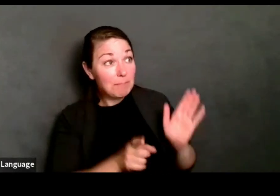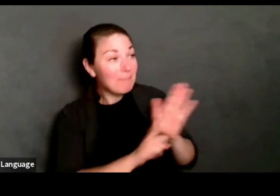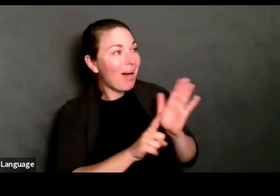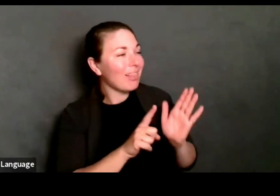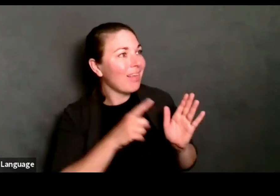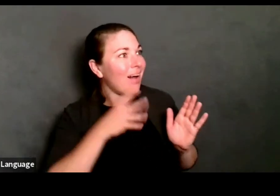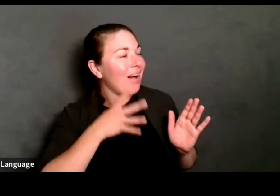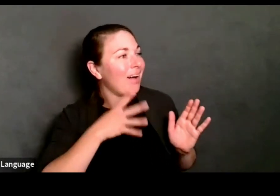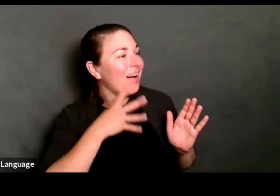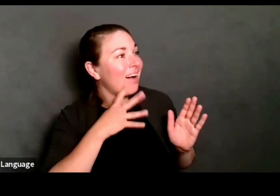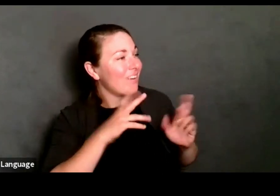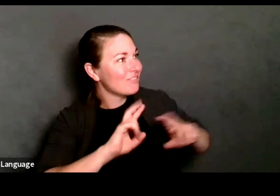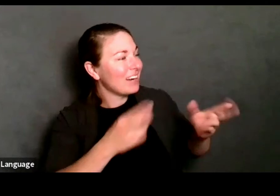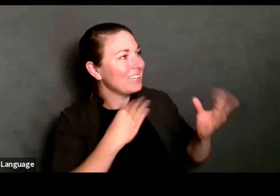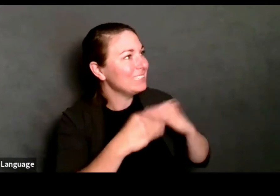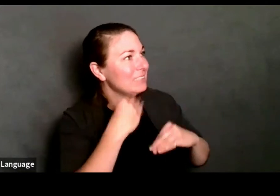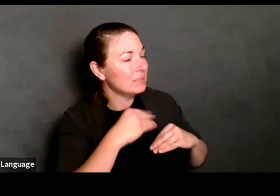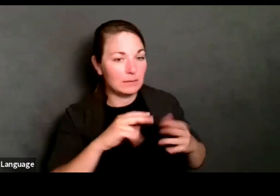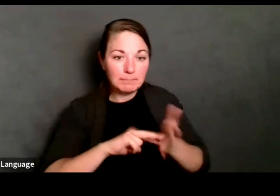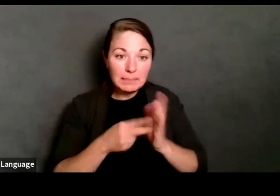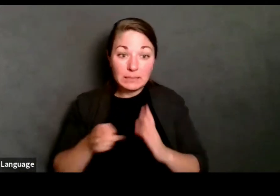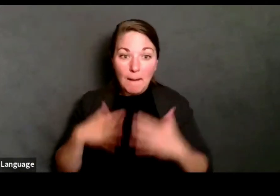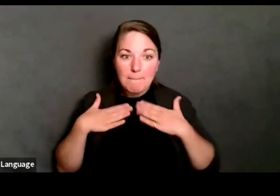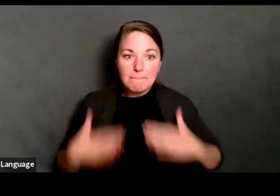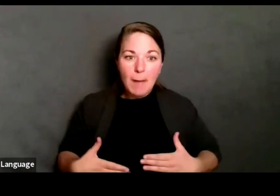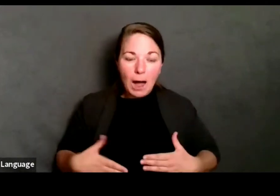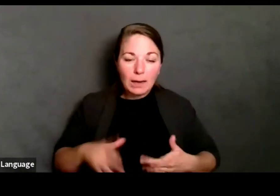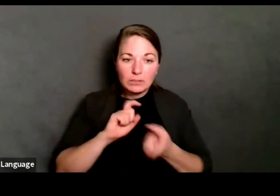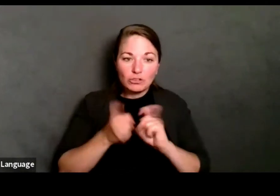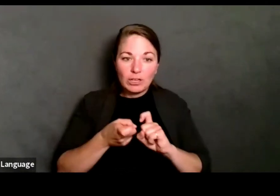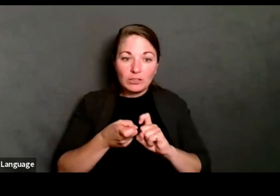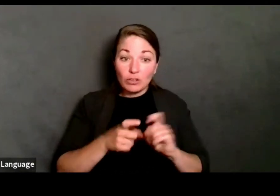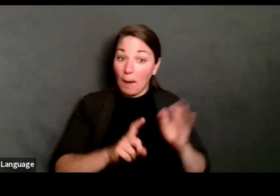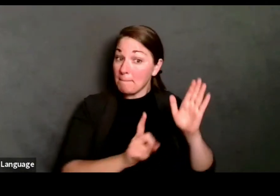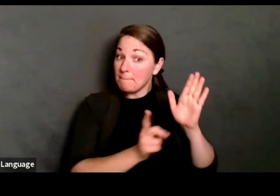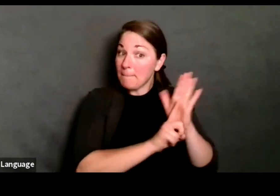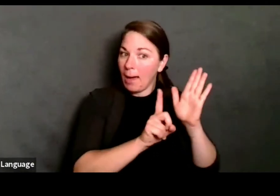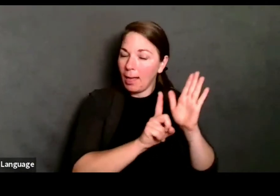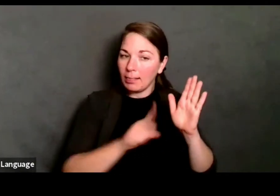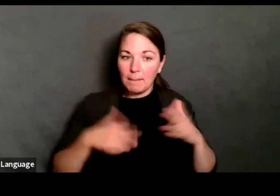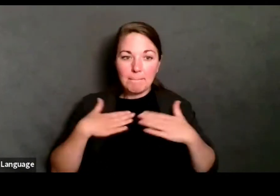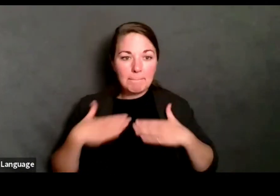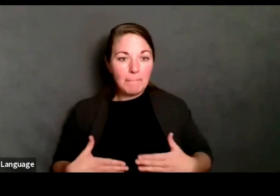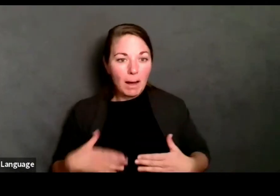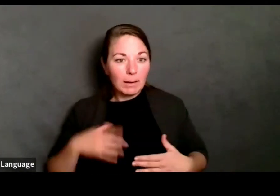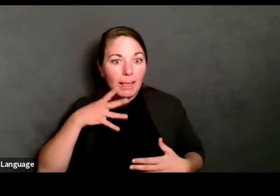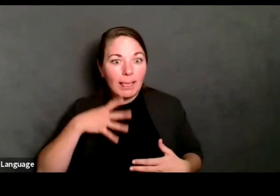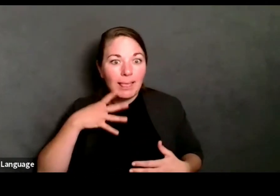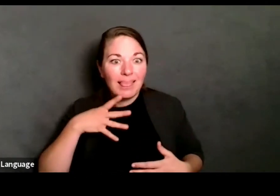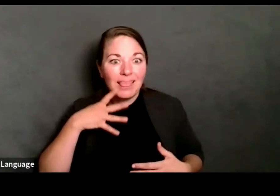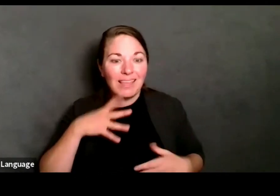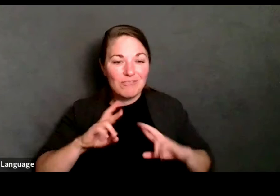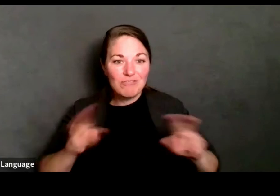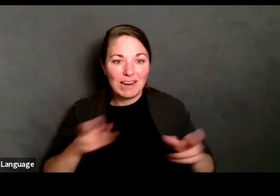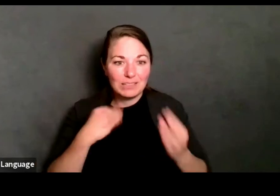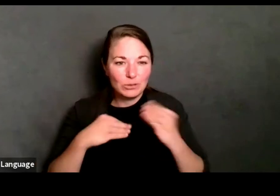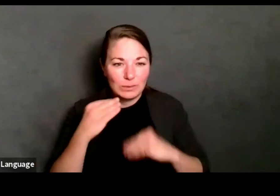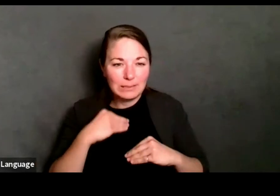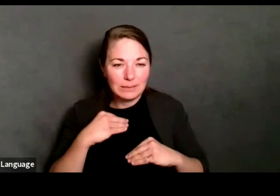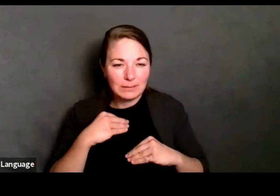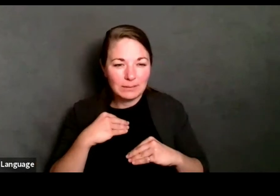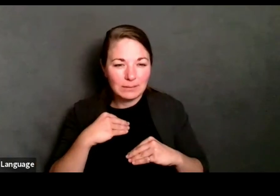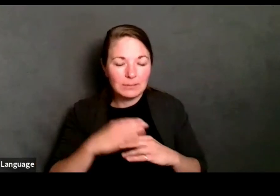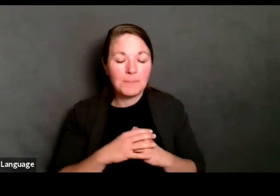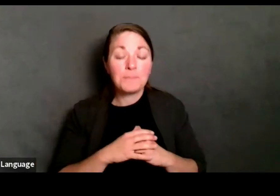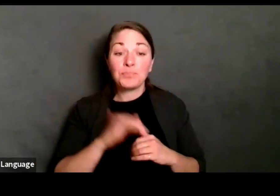So they have a physiological response due to their expectation of something that they like and want. Now, this is